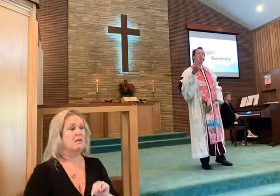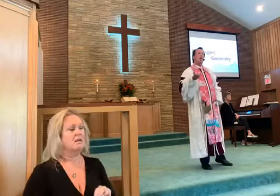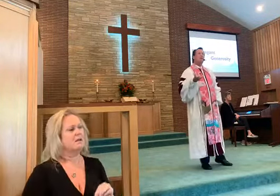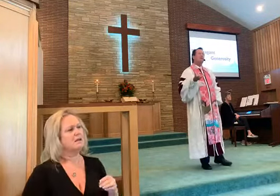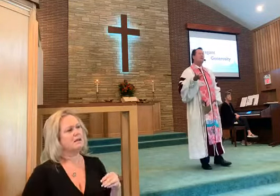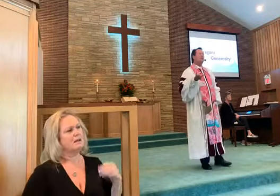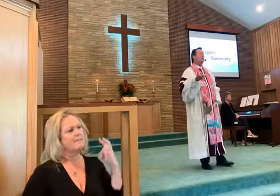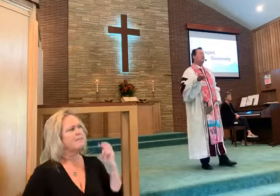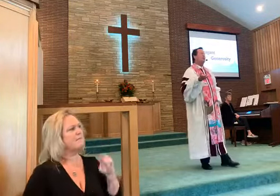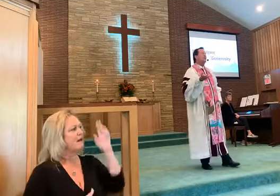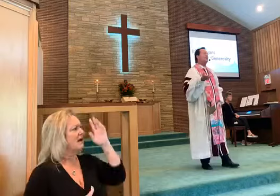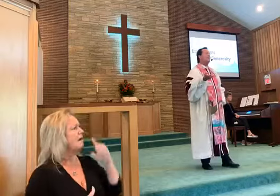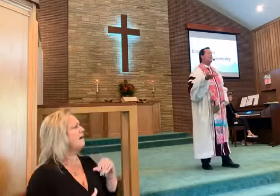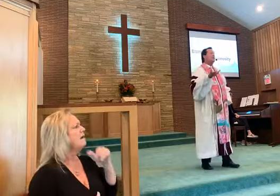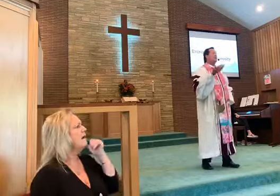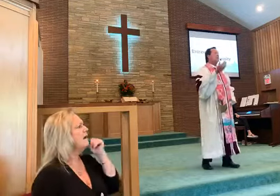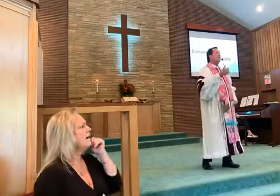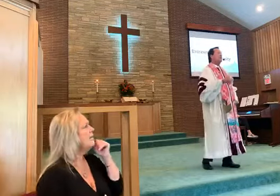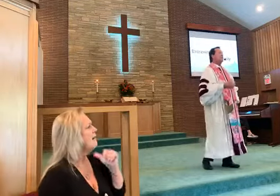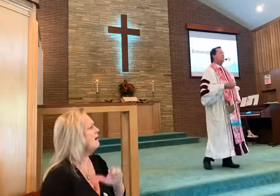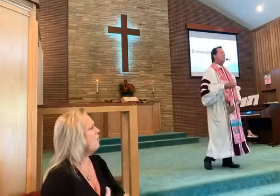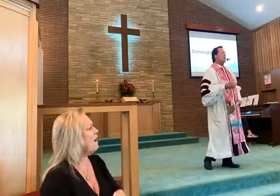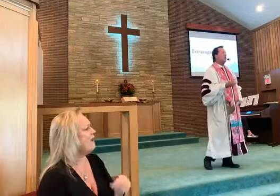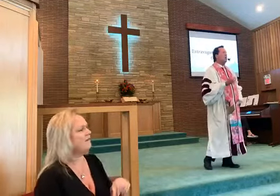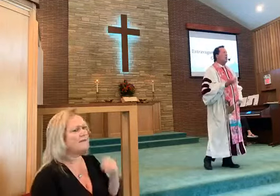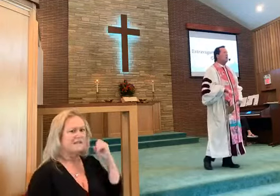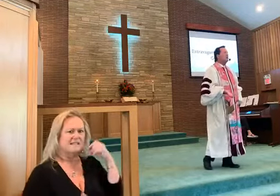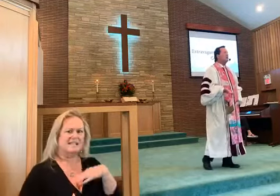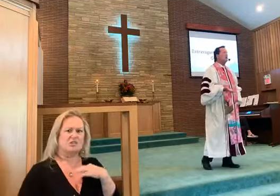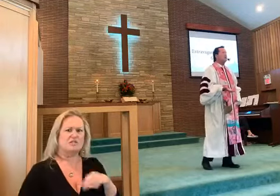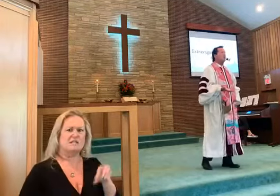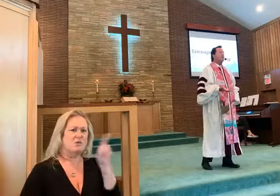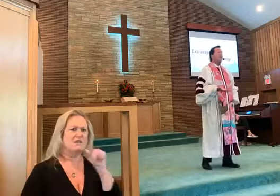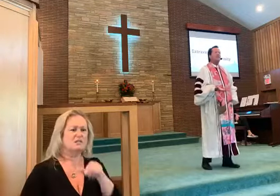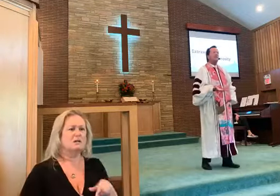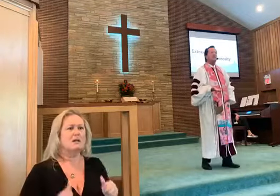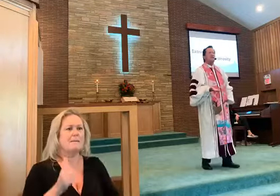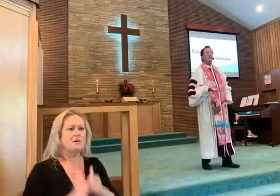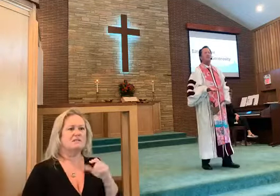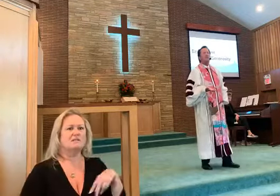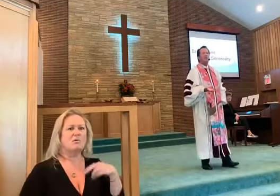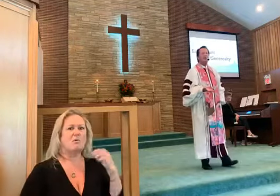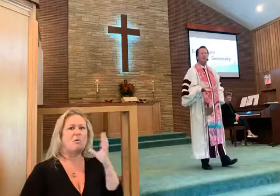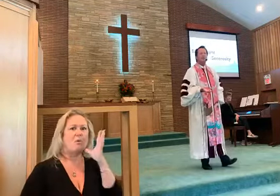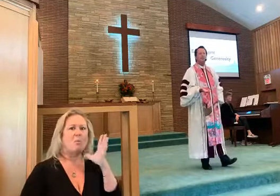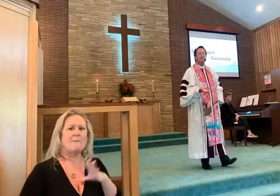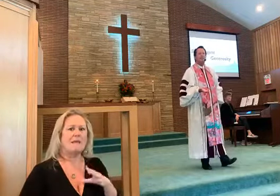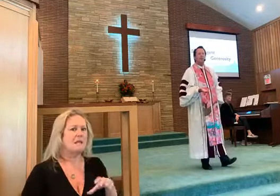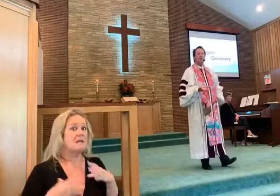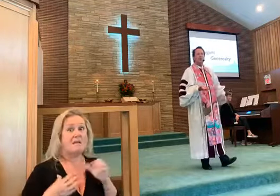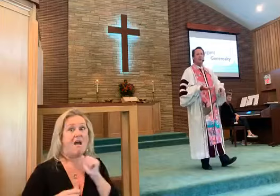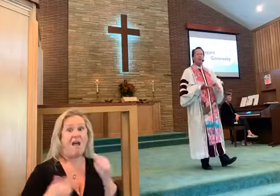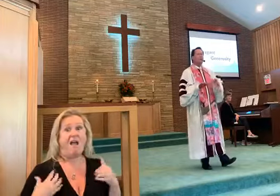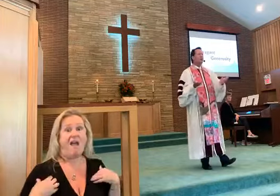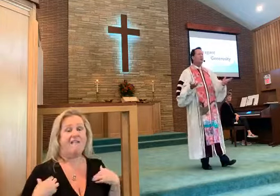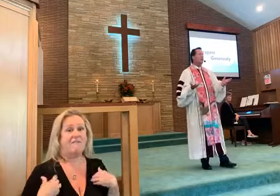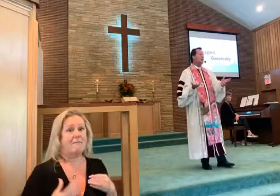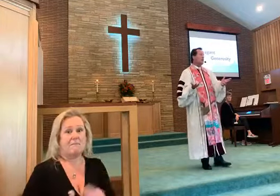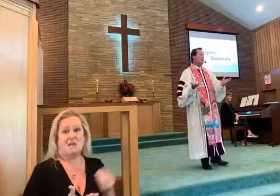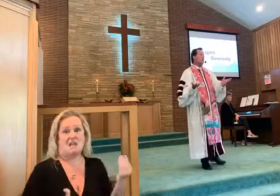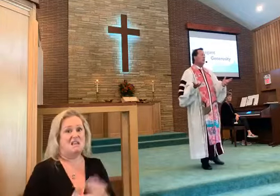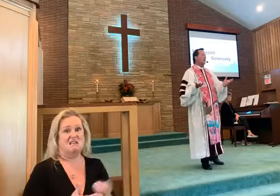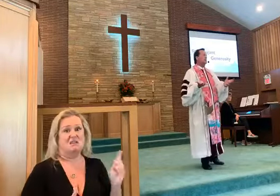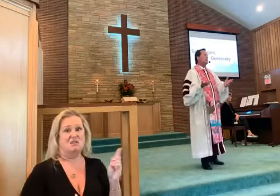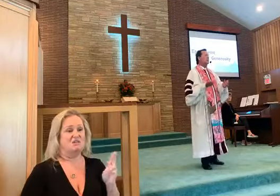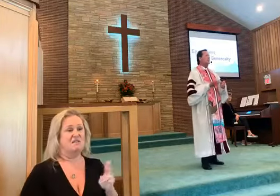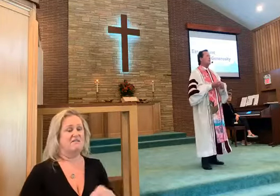Now, my wife raised an interesting question, because as I told you before, most of the women in that time didn't have any money. They were usually, if they